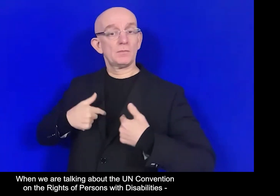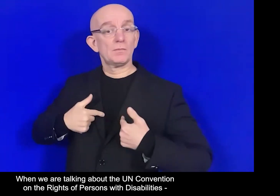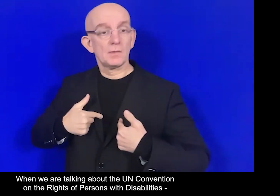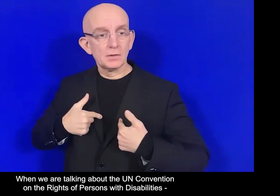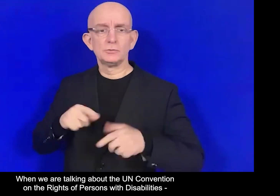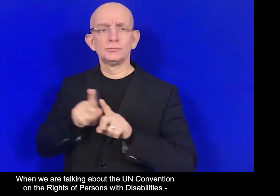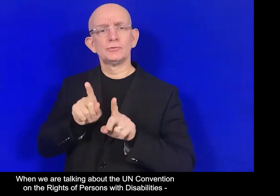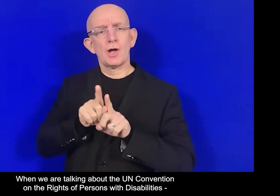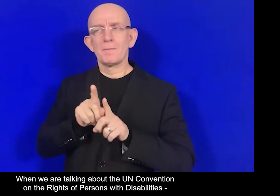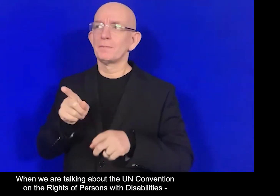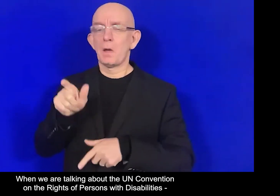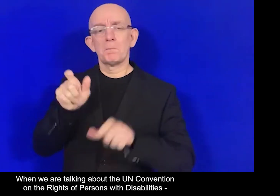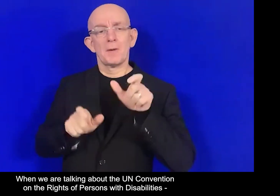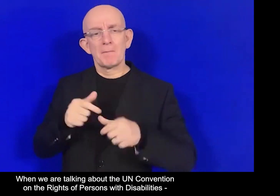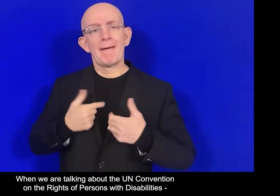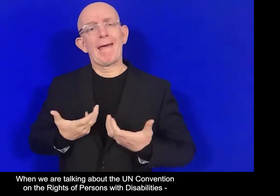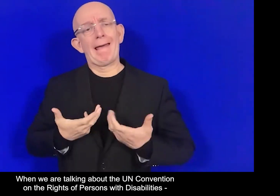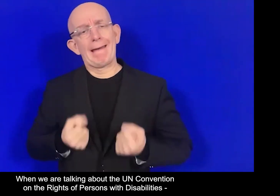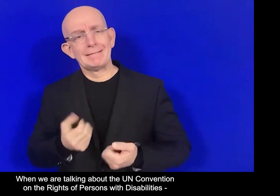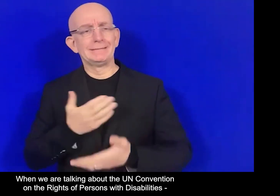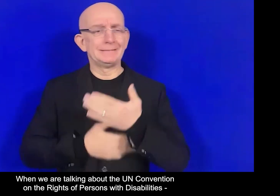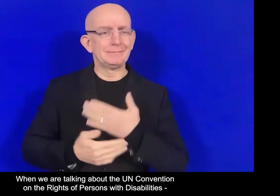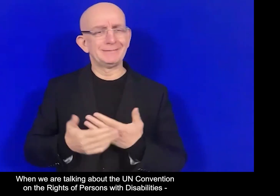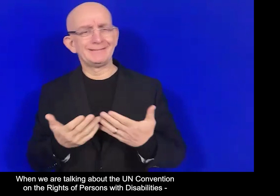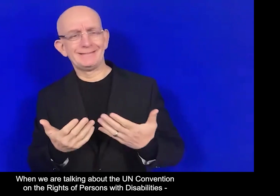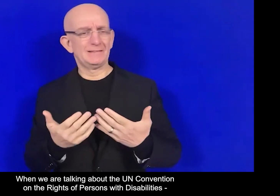on the Rights of Persons with Disabilities,